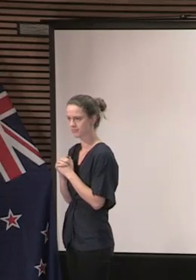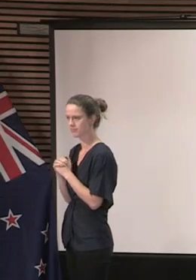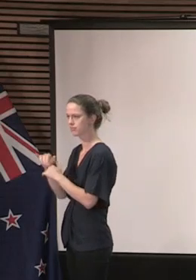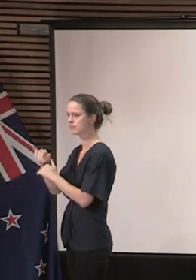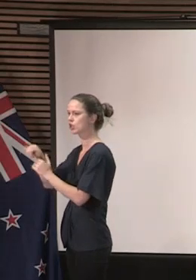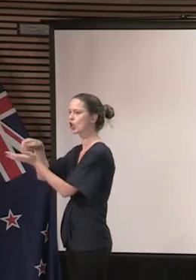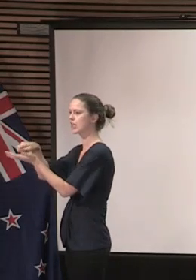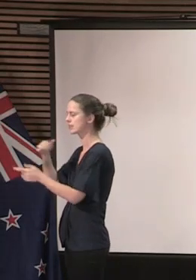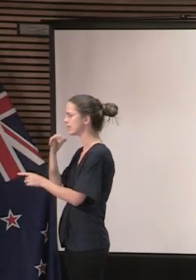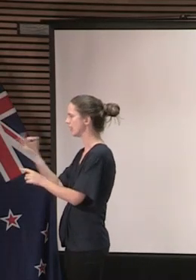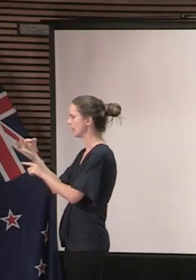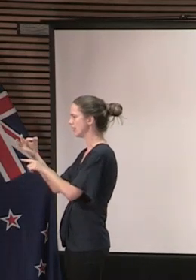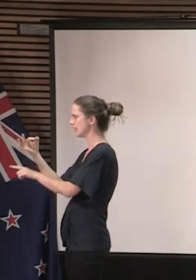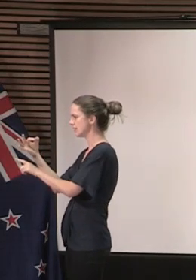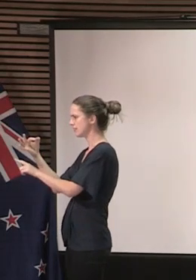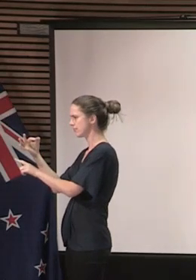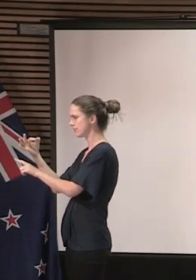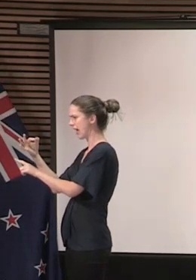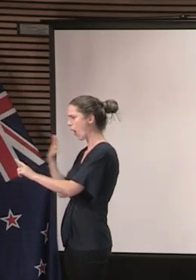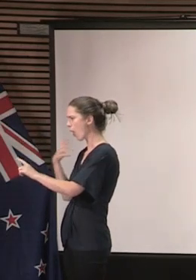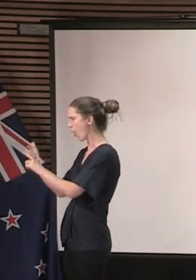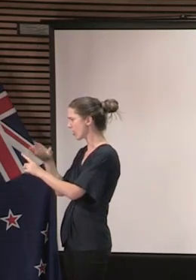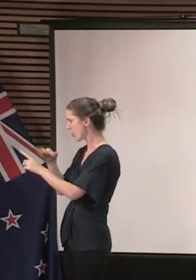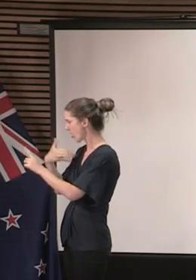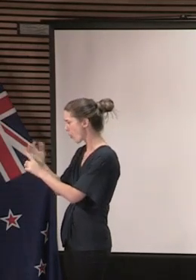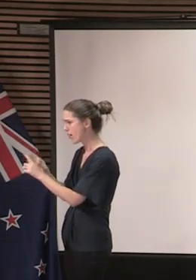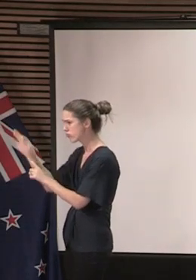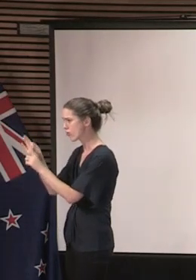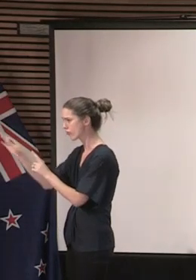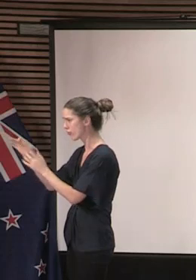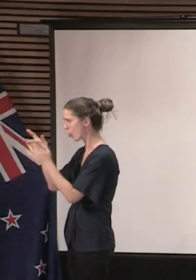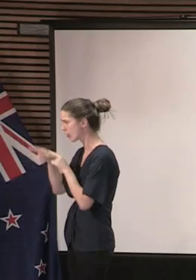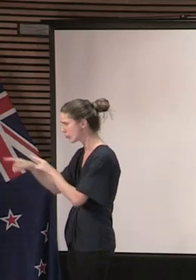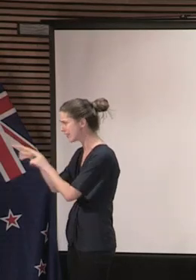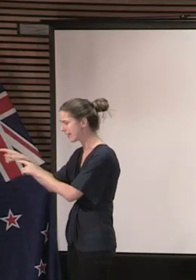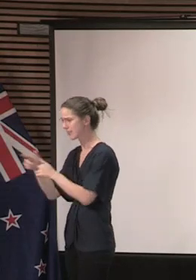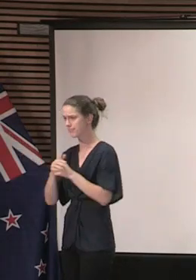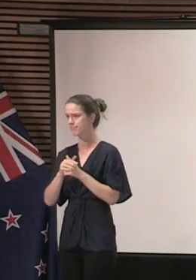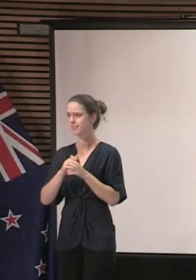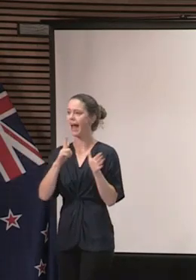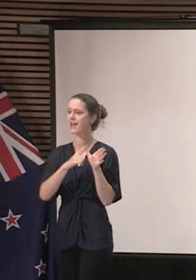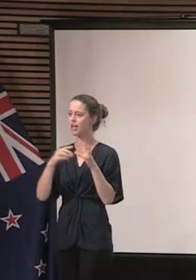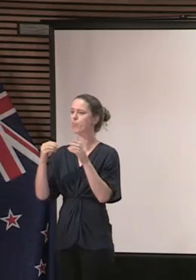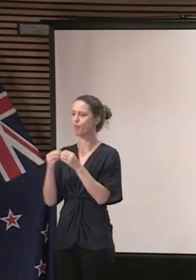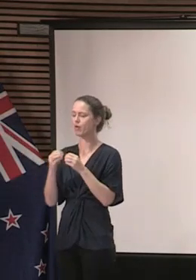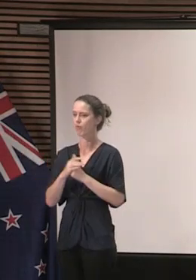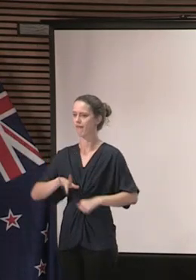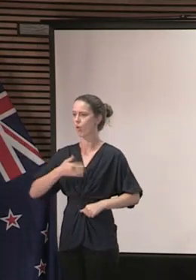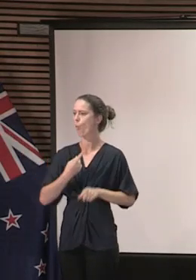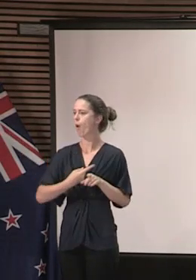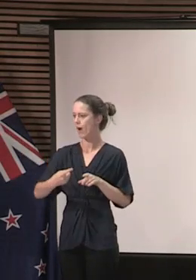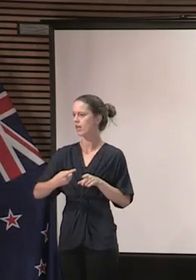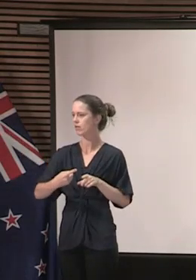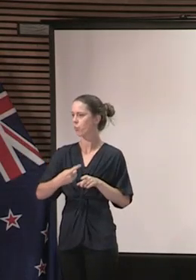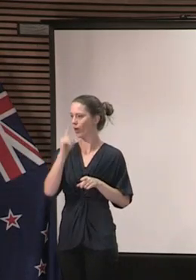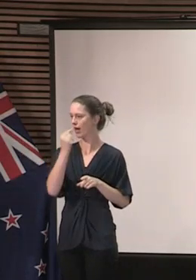to where you'd like us to be in terms of contact tracing? I'm confident we're on a path to have that up and going within the next week. So So